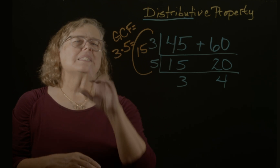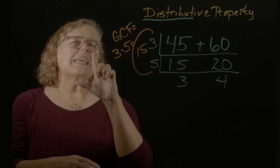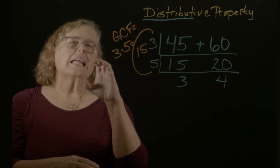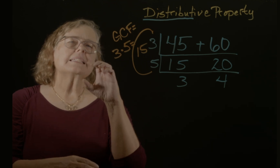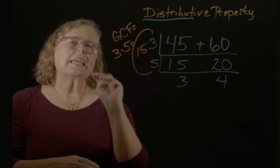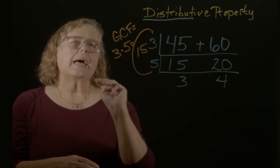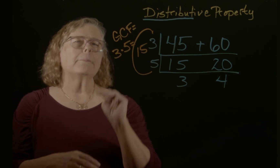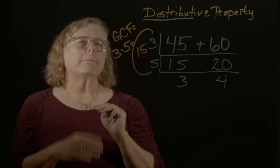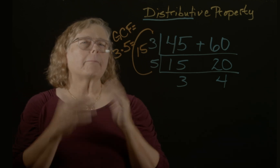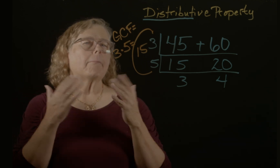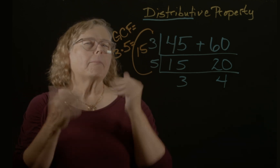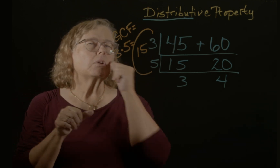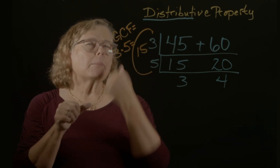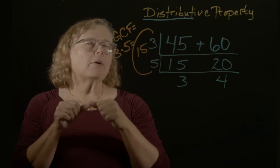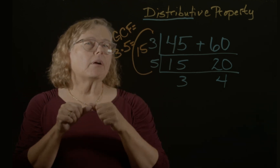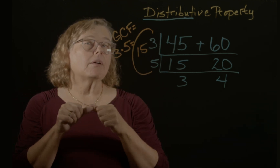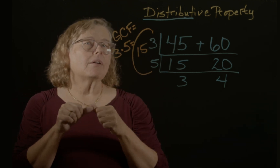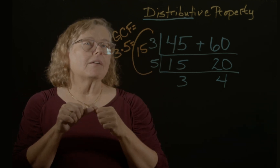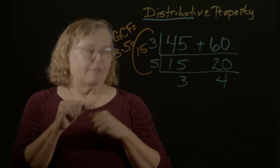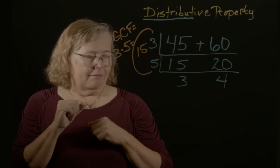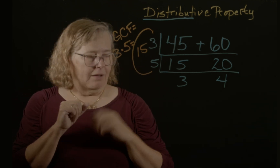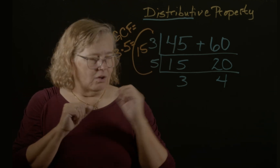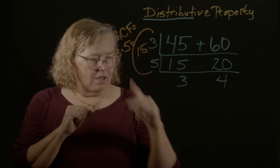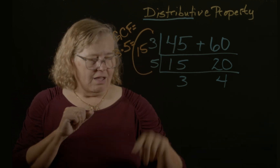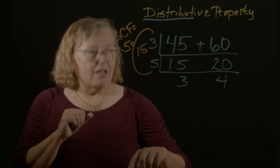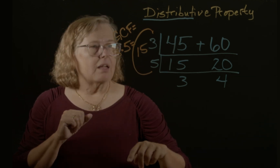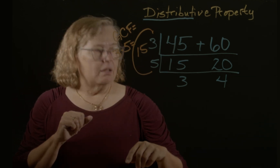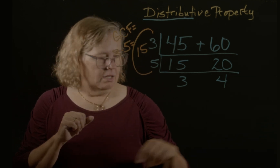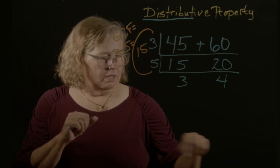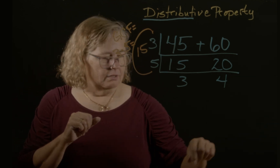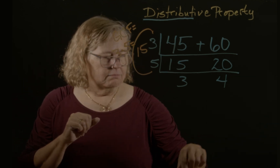job. What's the LCM? Do you remember how to find that?